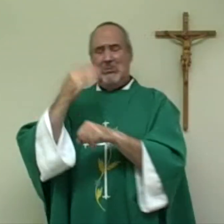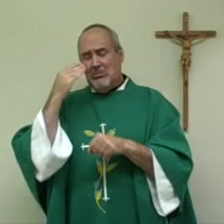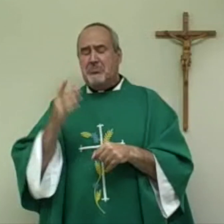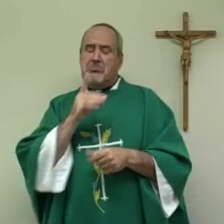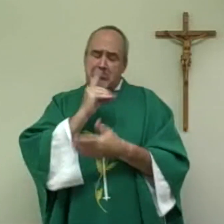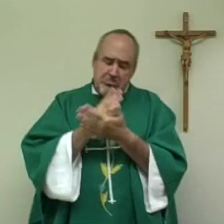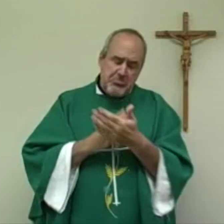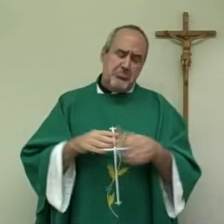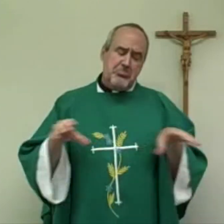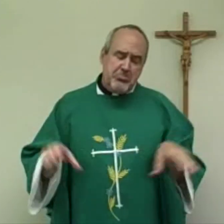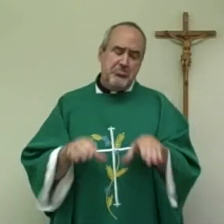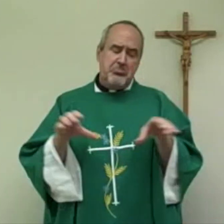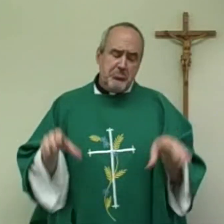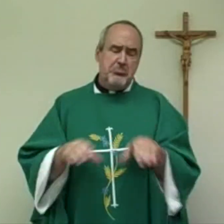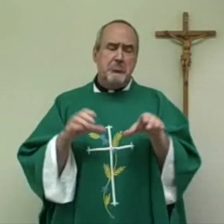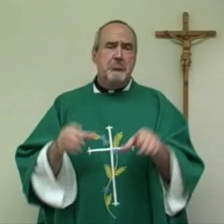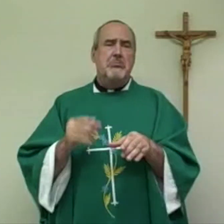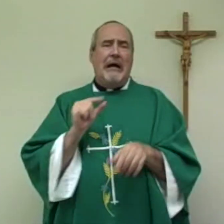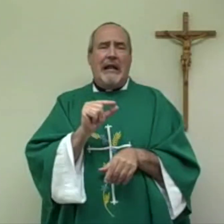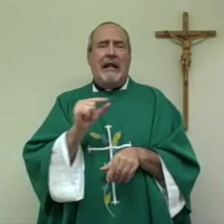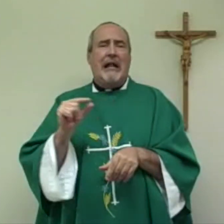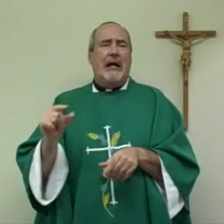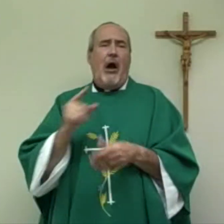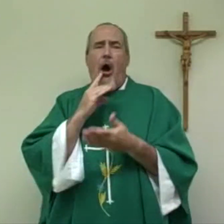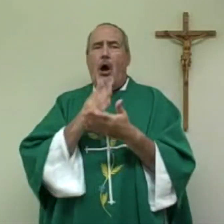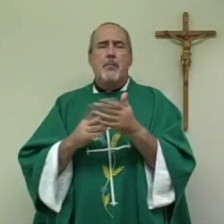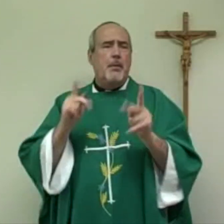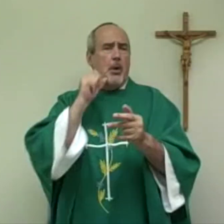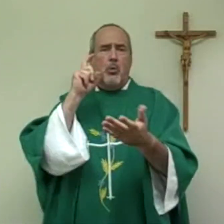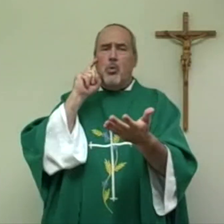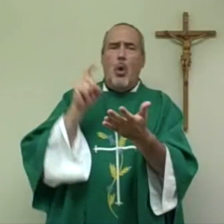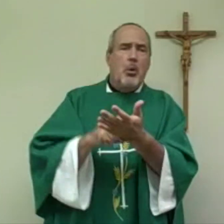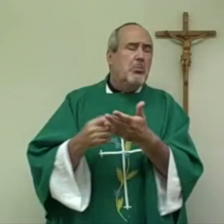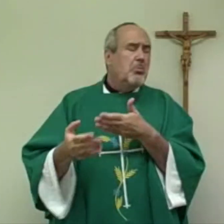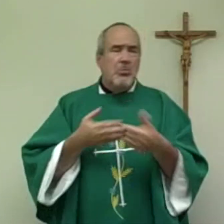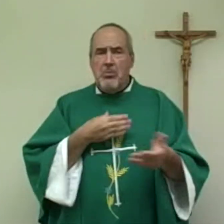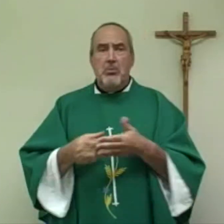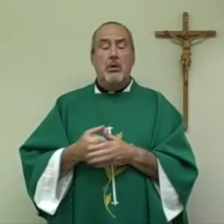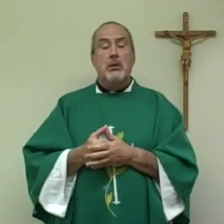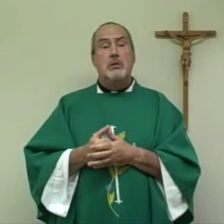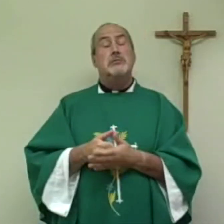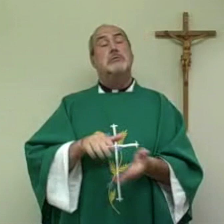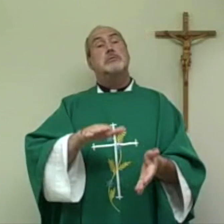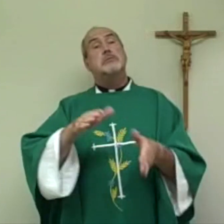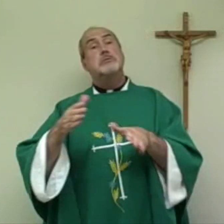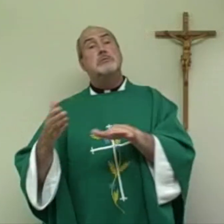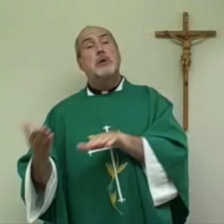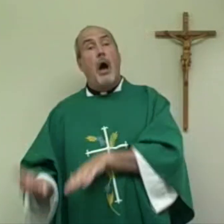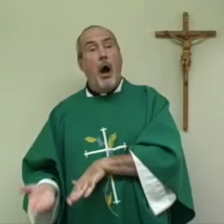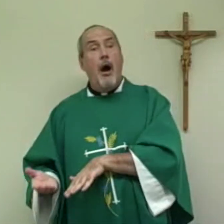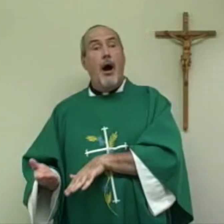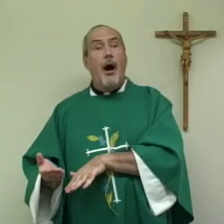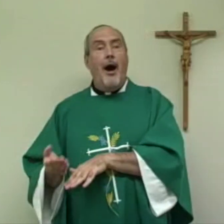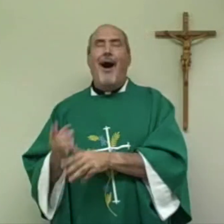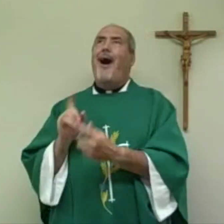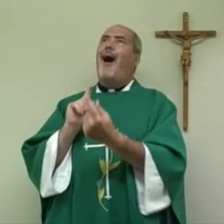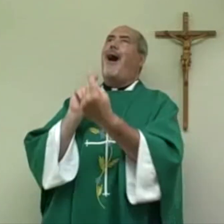or unimportant we think the job is, if we're humble and we do it, little bit by little bit, even if it's not